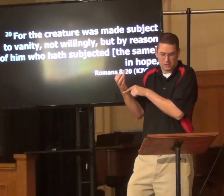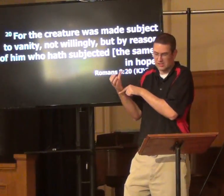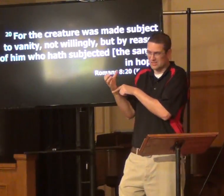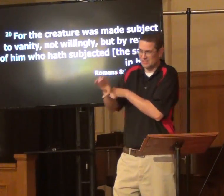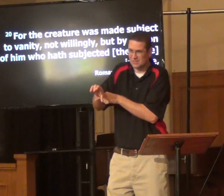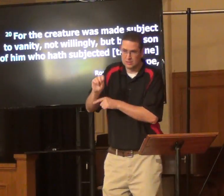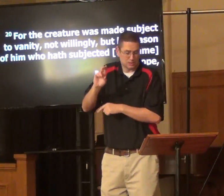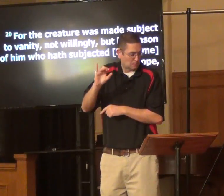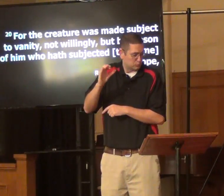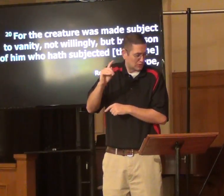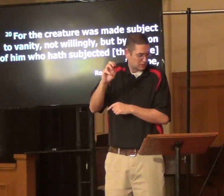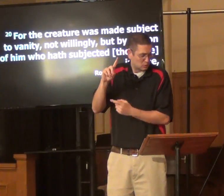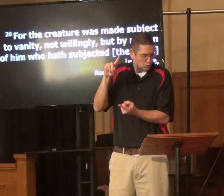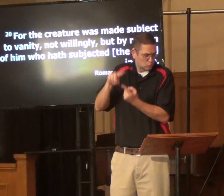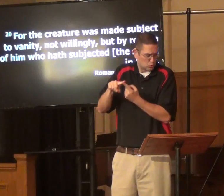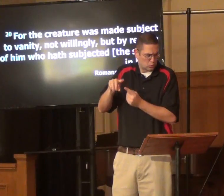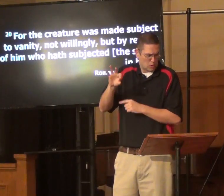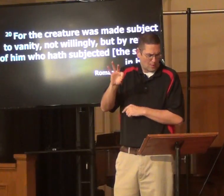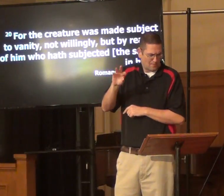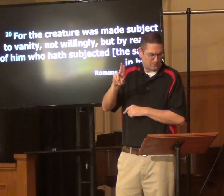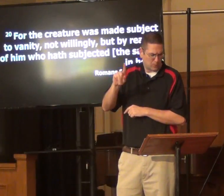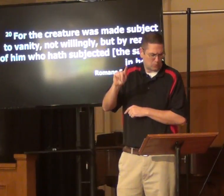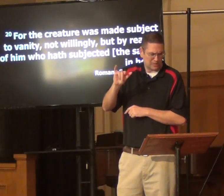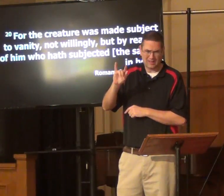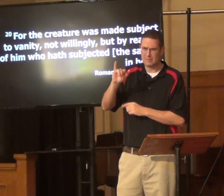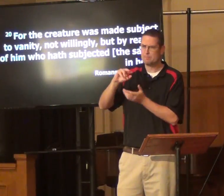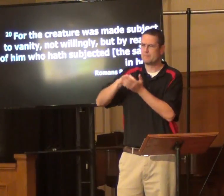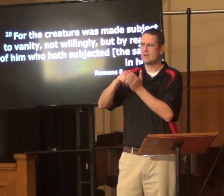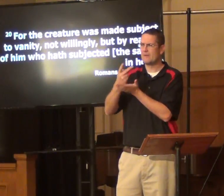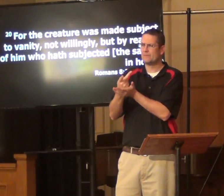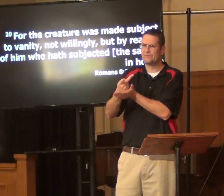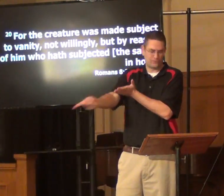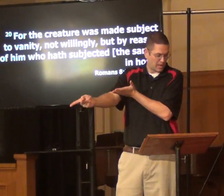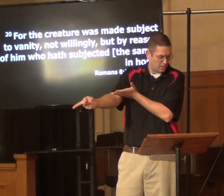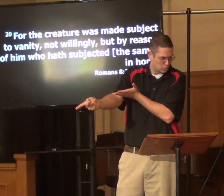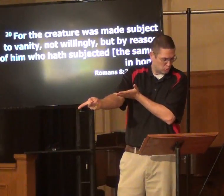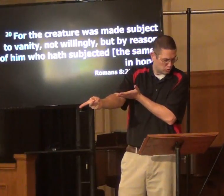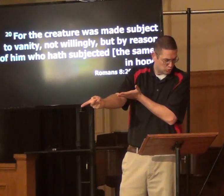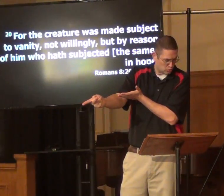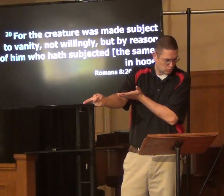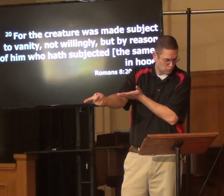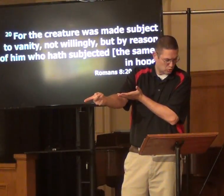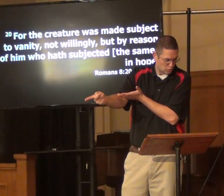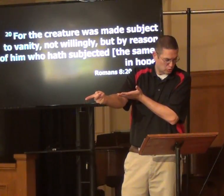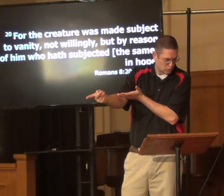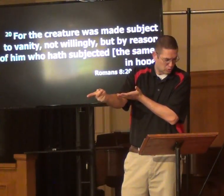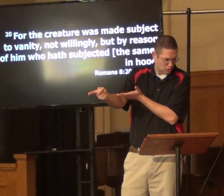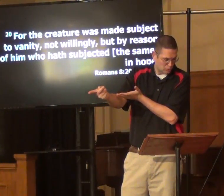creation was subjected to futility. That means failure.